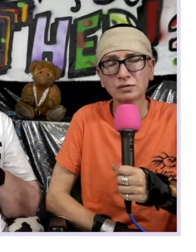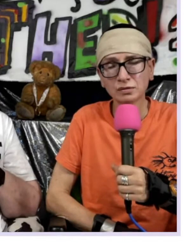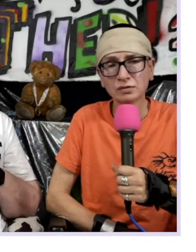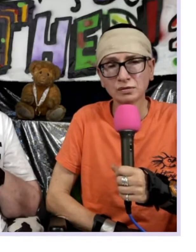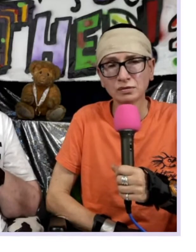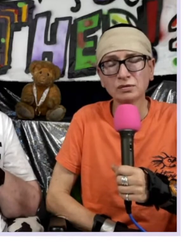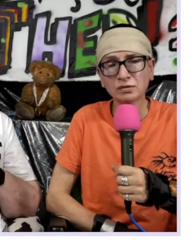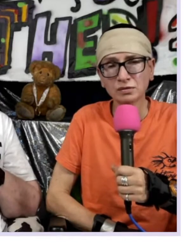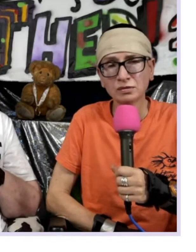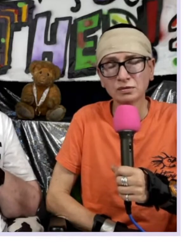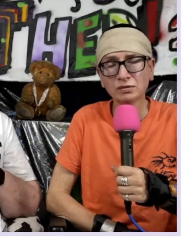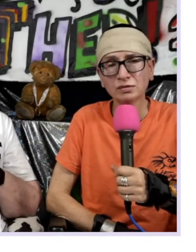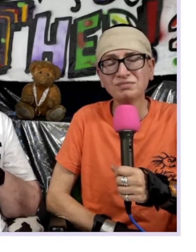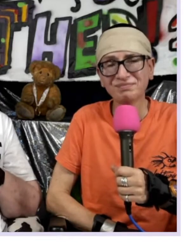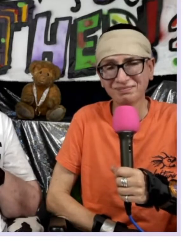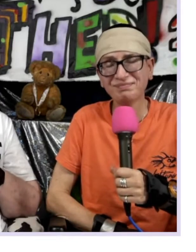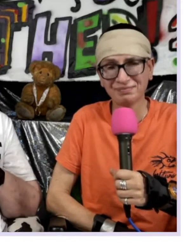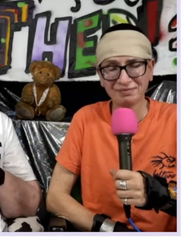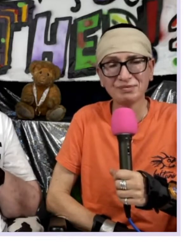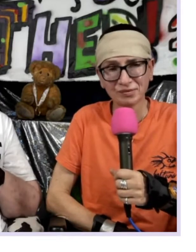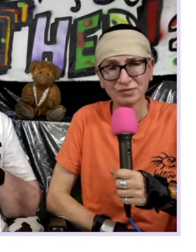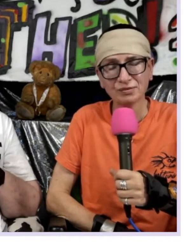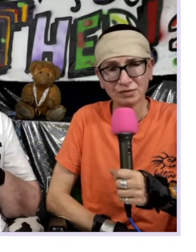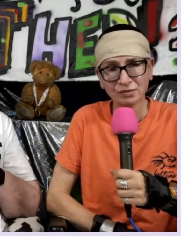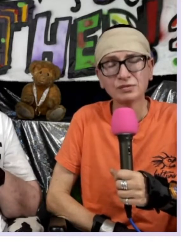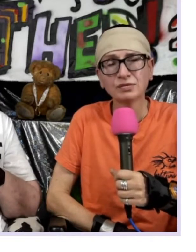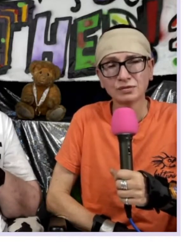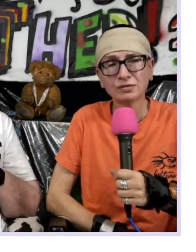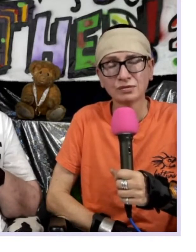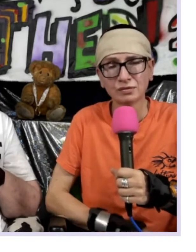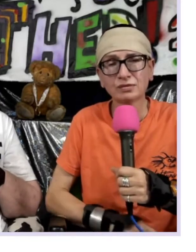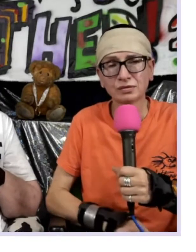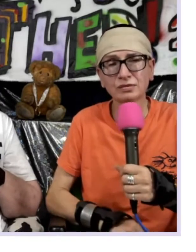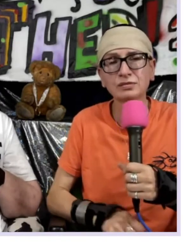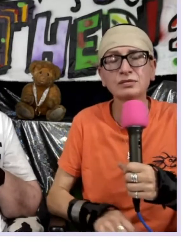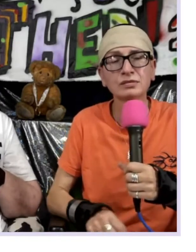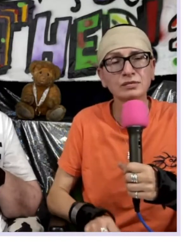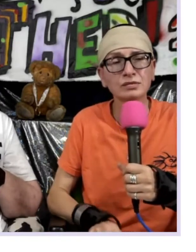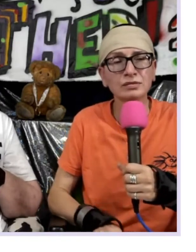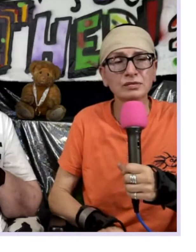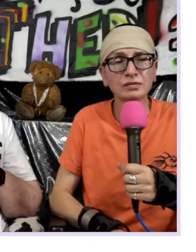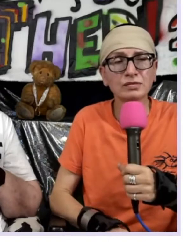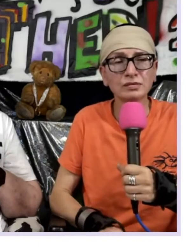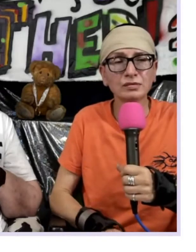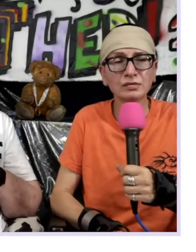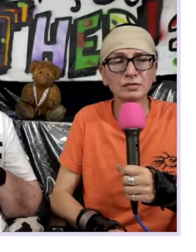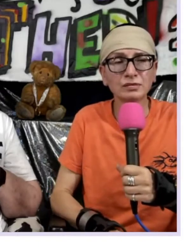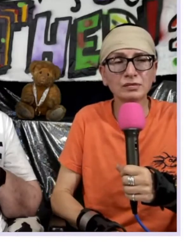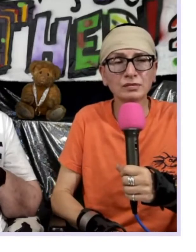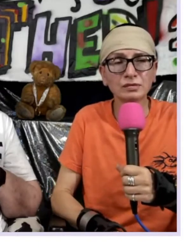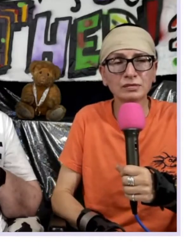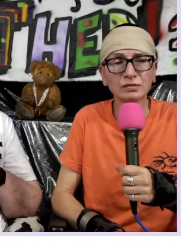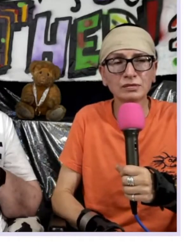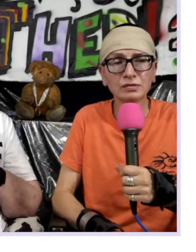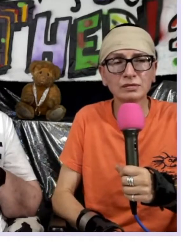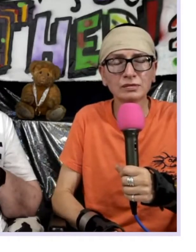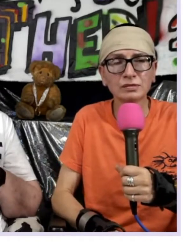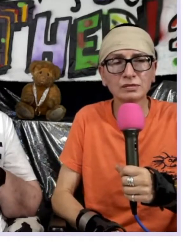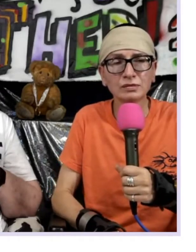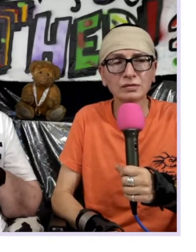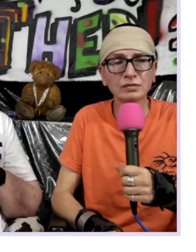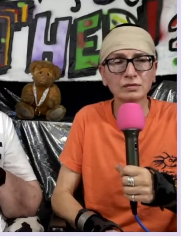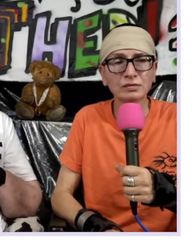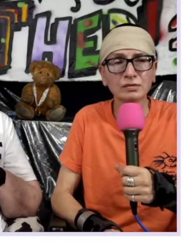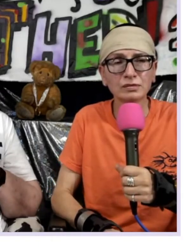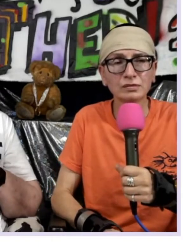15-second pieces just saying it worked for me, we've done this, how easy it was, to really engender trust in the process,